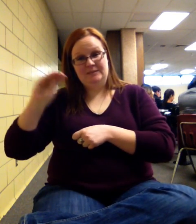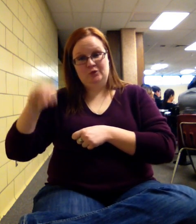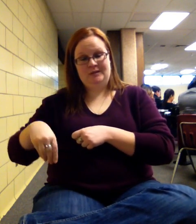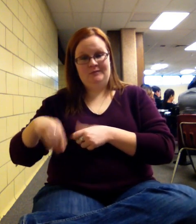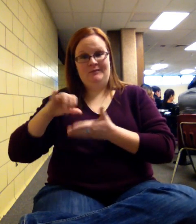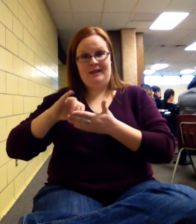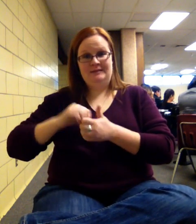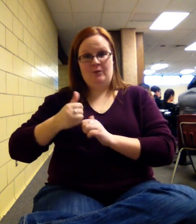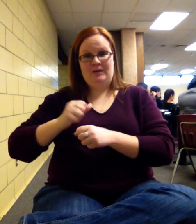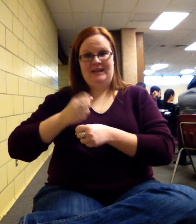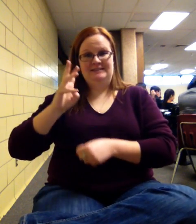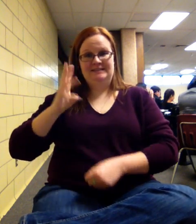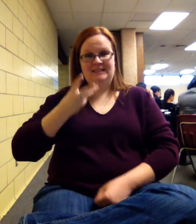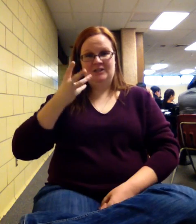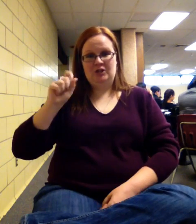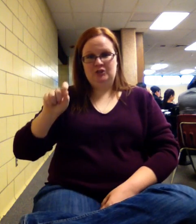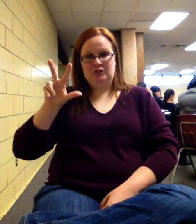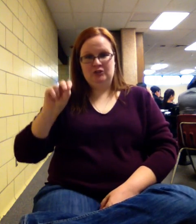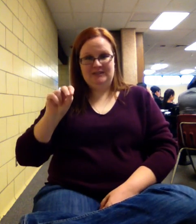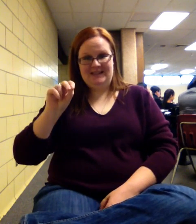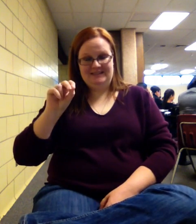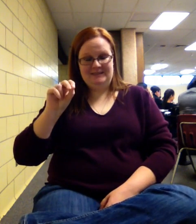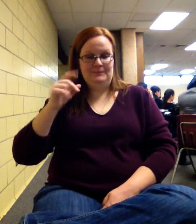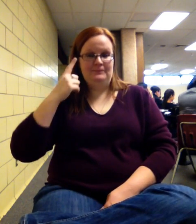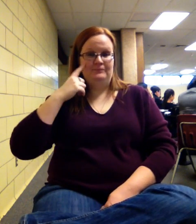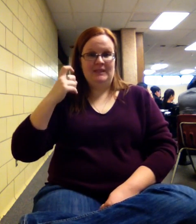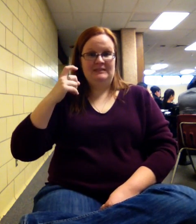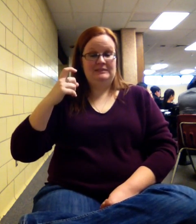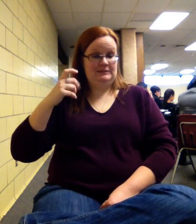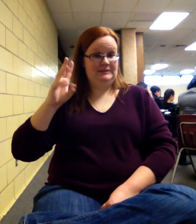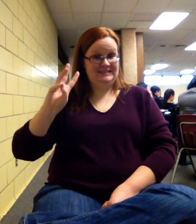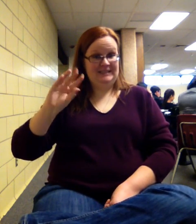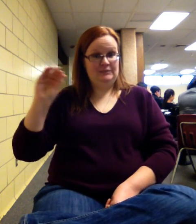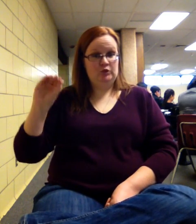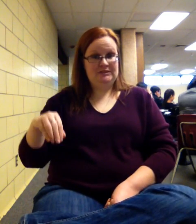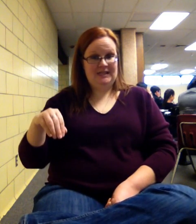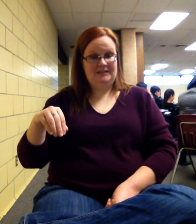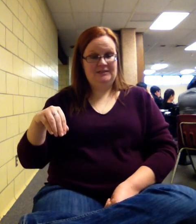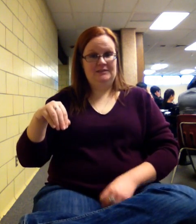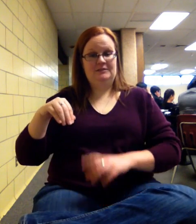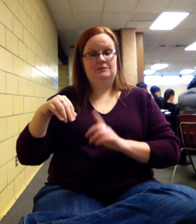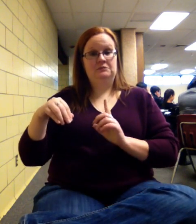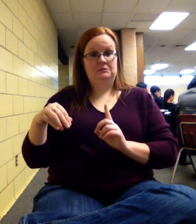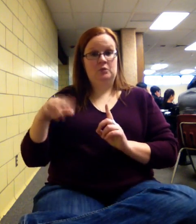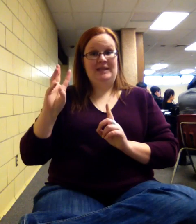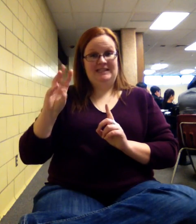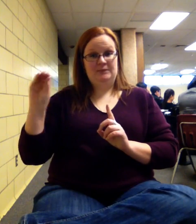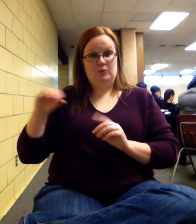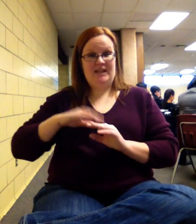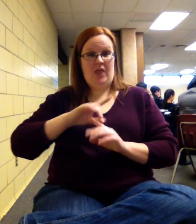on our investment year 2, because it's $6 because we're getting 6% on the $100 we put in, but we're also getting